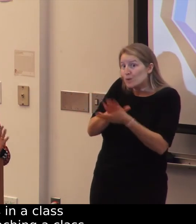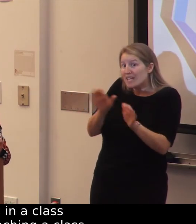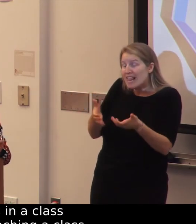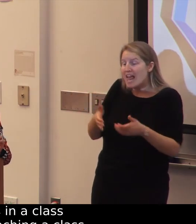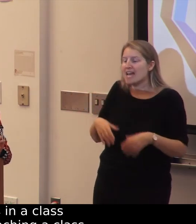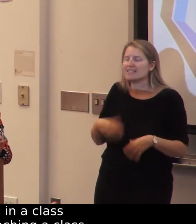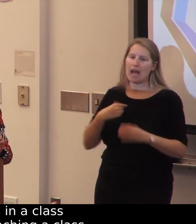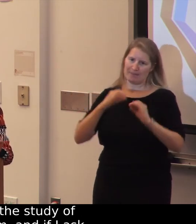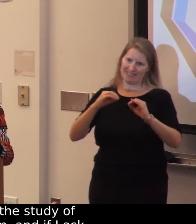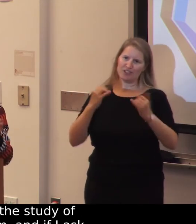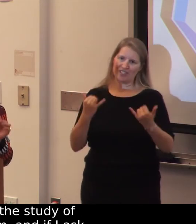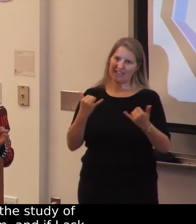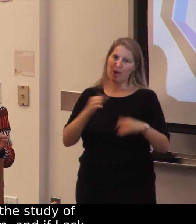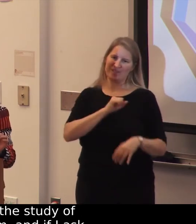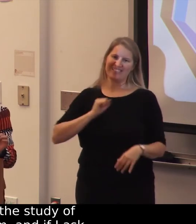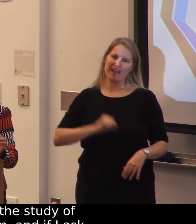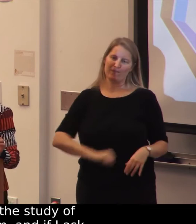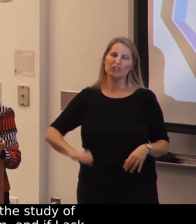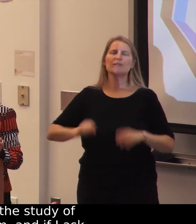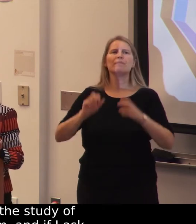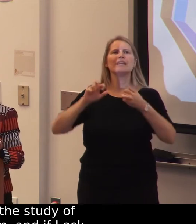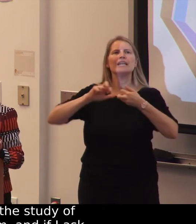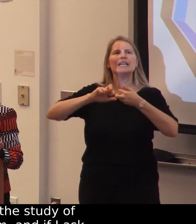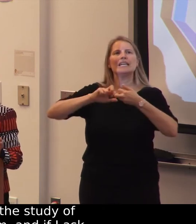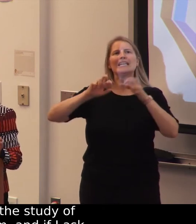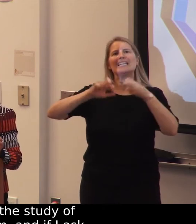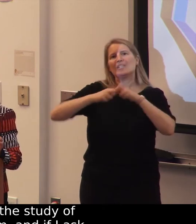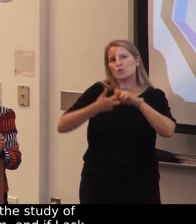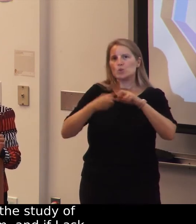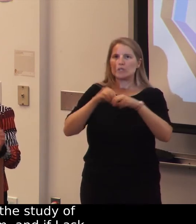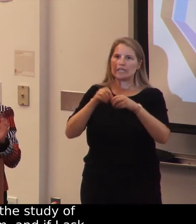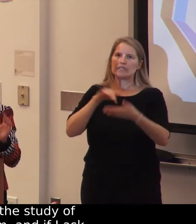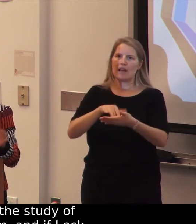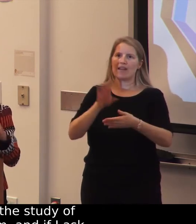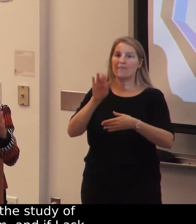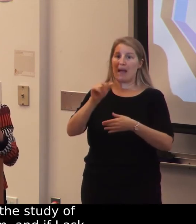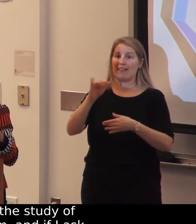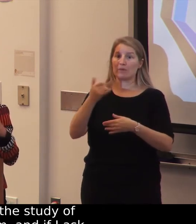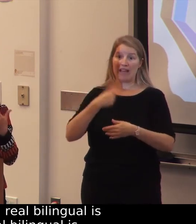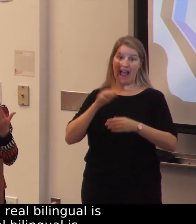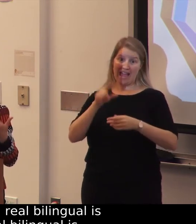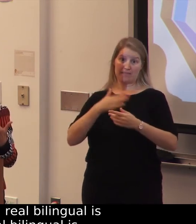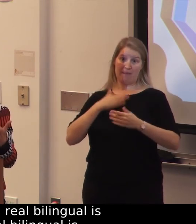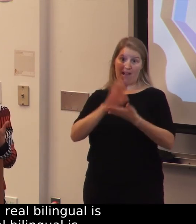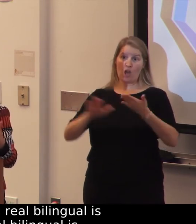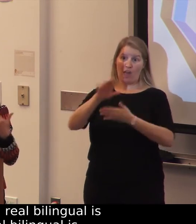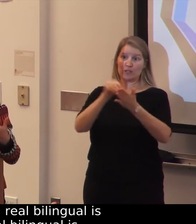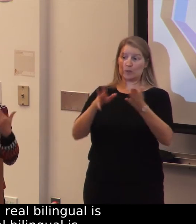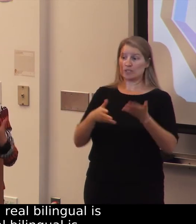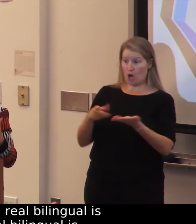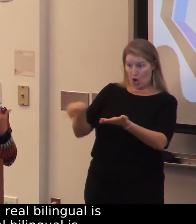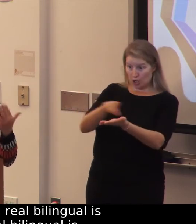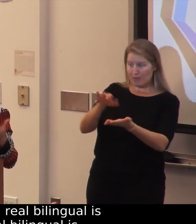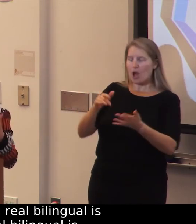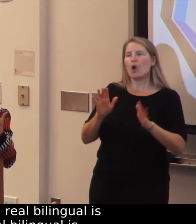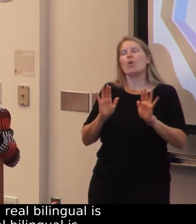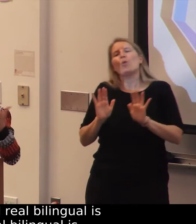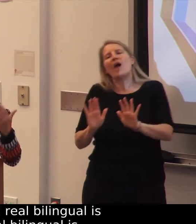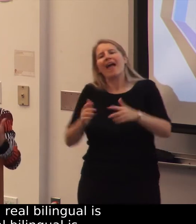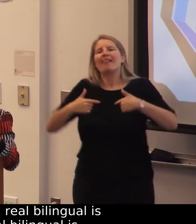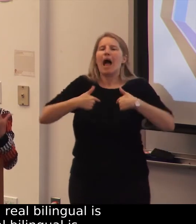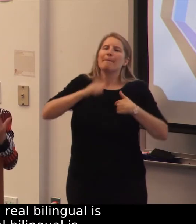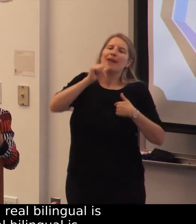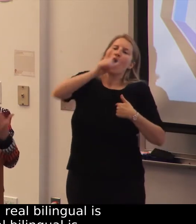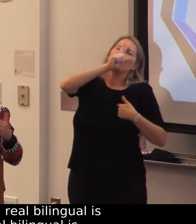a class right now at Stanford, it's called Issues in the Study of Bilingualism, and if I ask this, I get all of these quibbles. Well, a real bilingual is